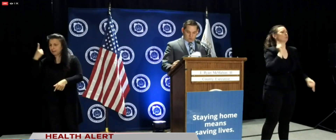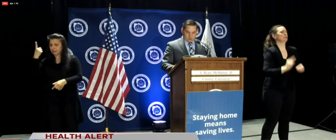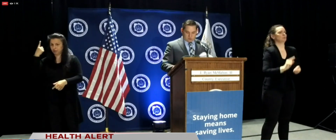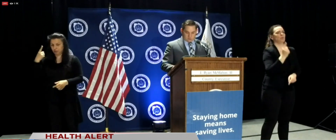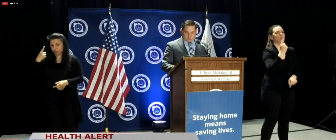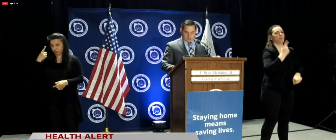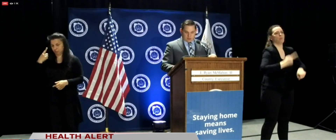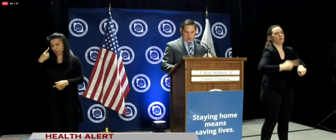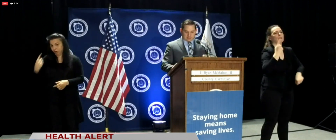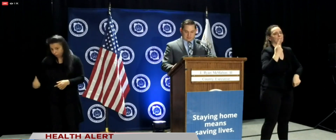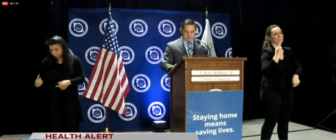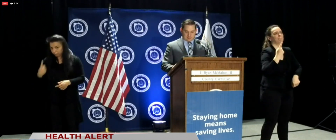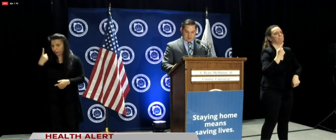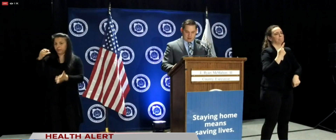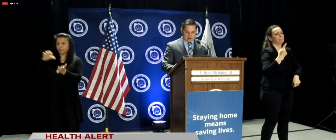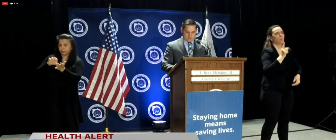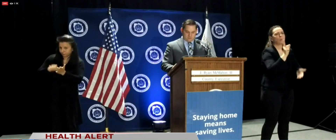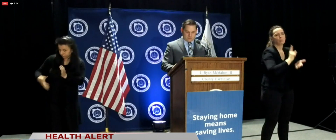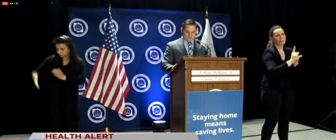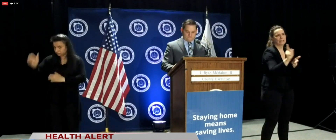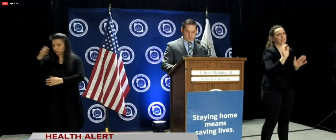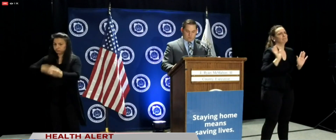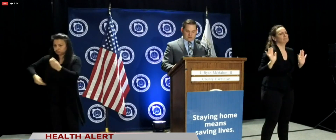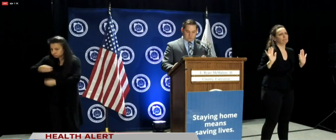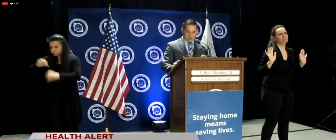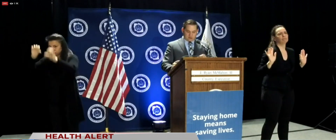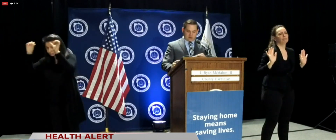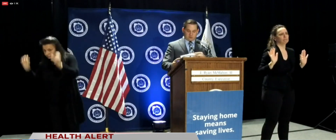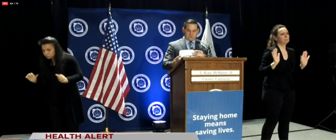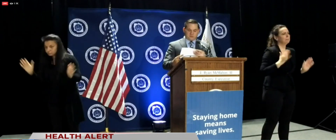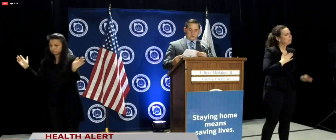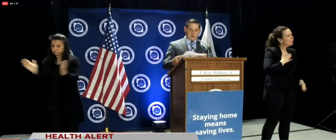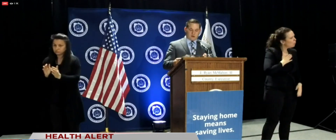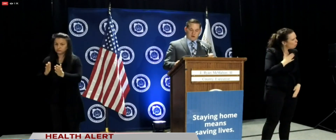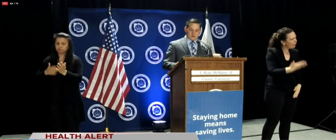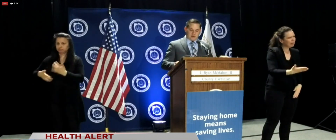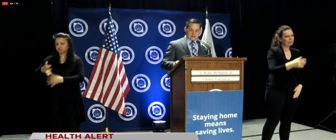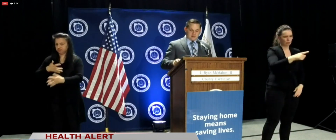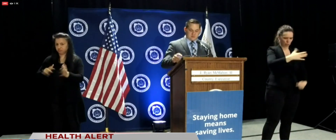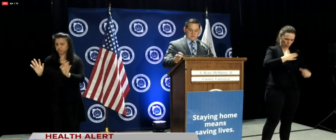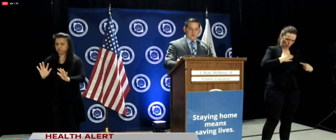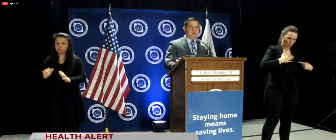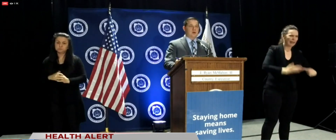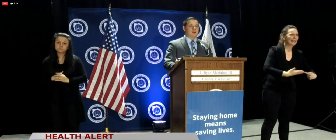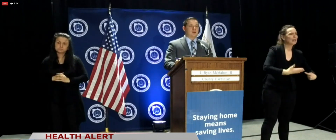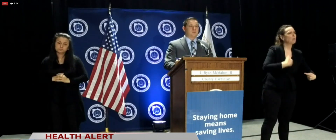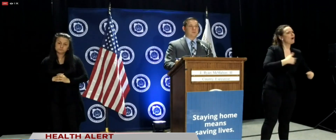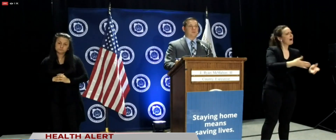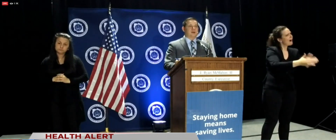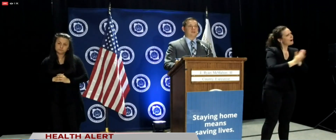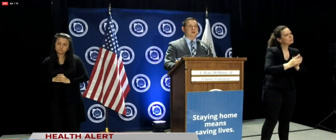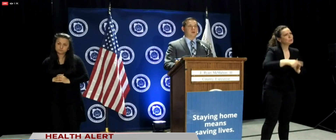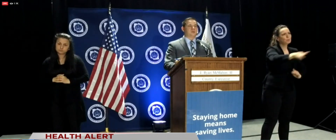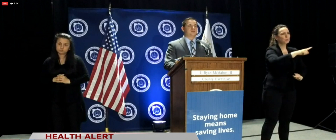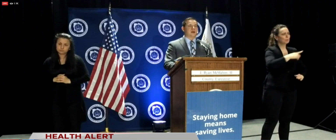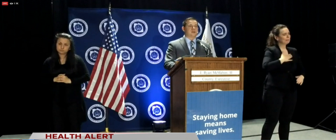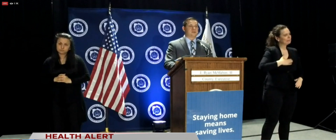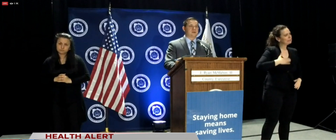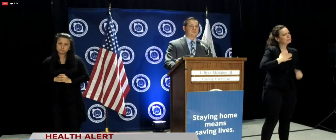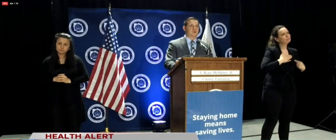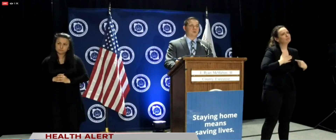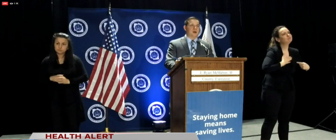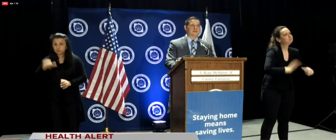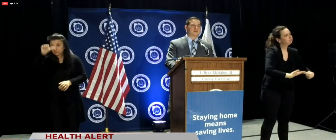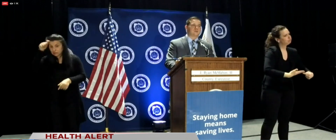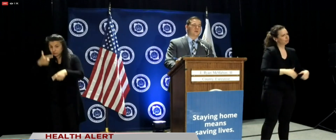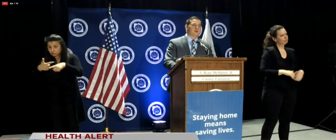So looking at our plasma project with Upstate and Red Cross, lots of people volunteering. Please volunteer